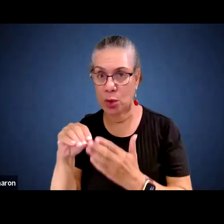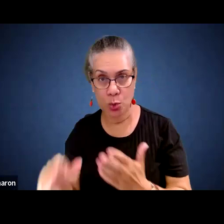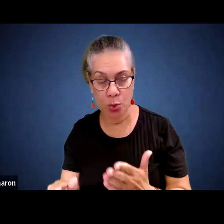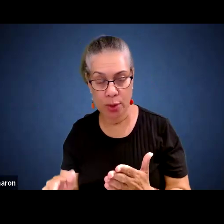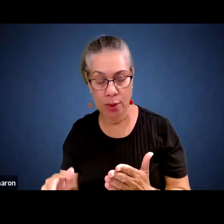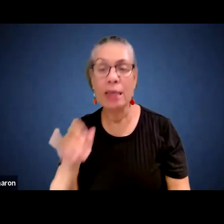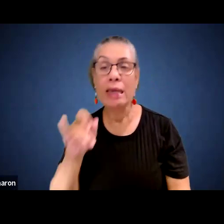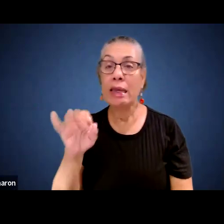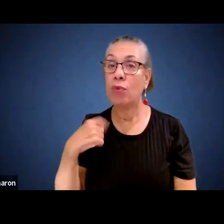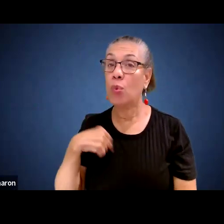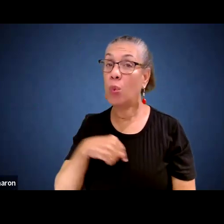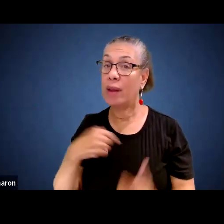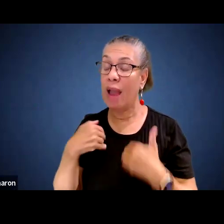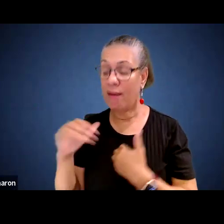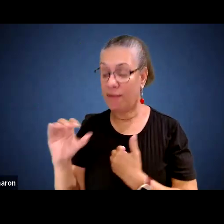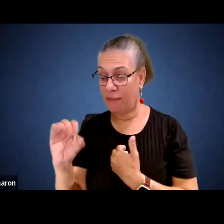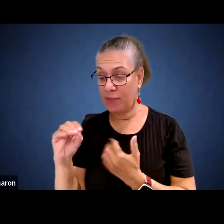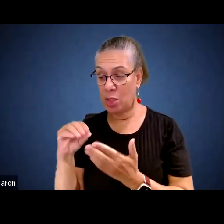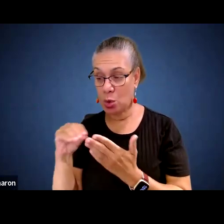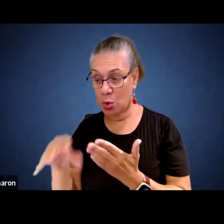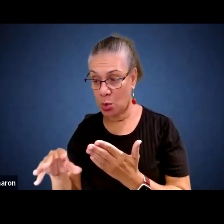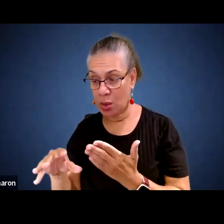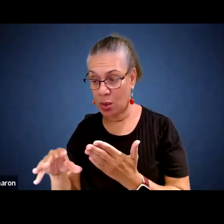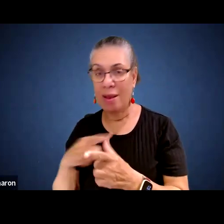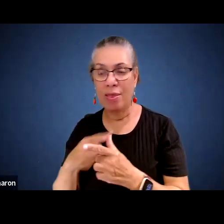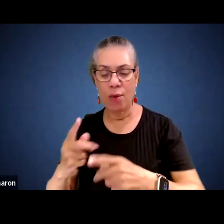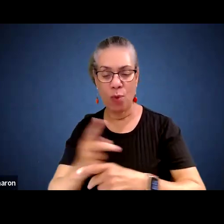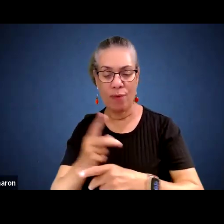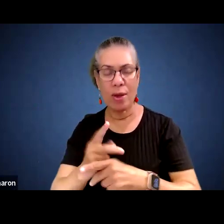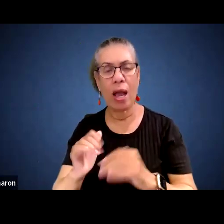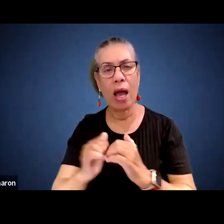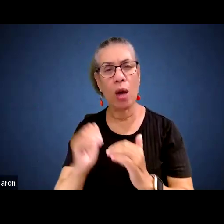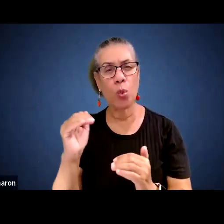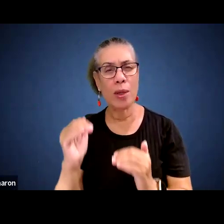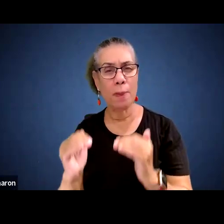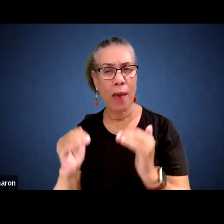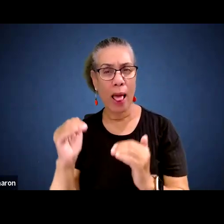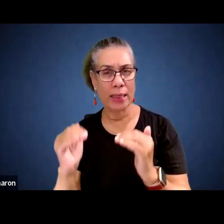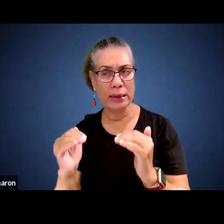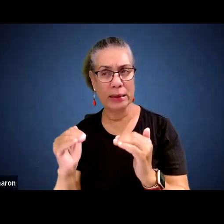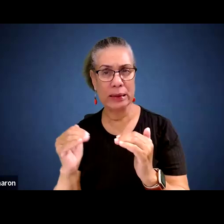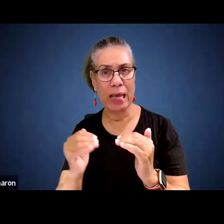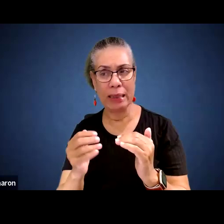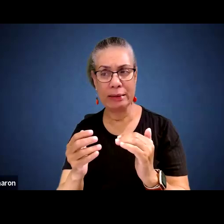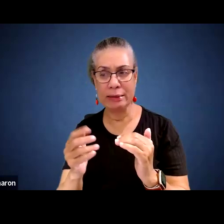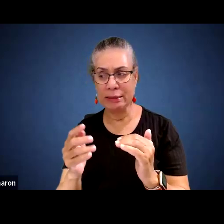do 50, then we have to figure out how we balance that extra